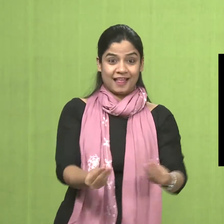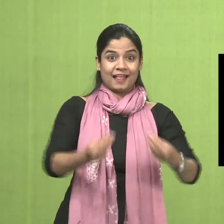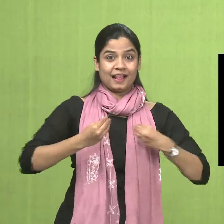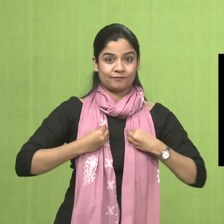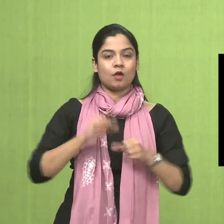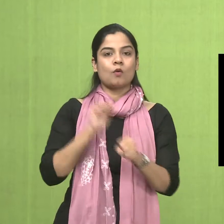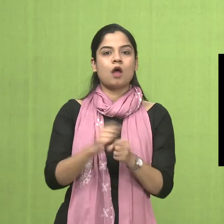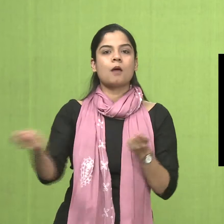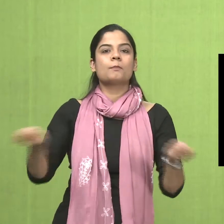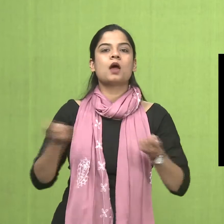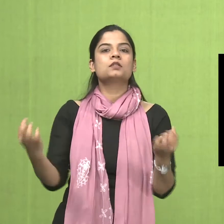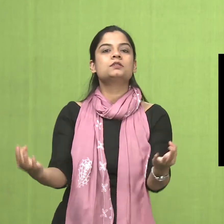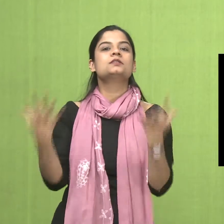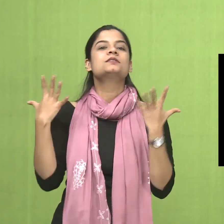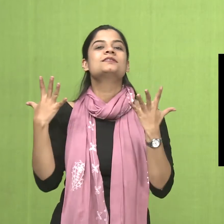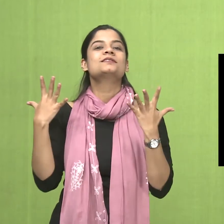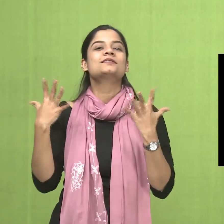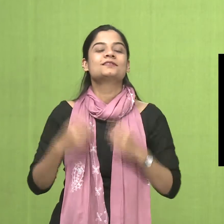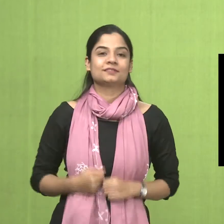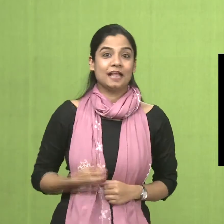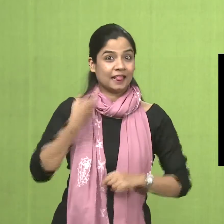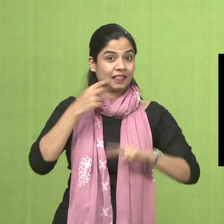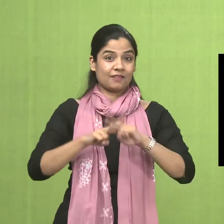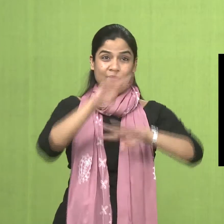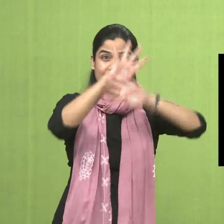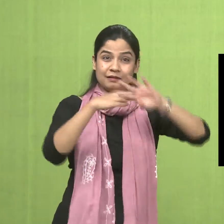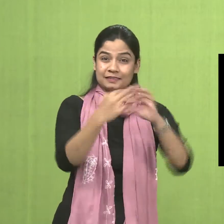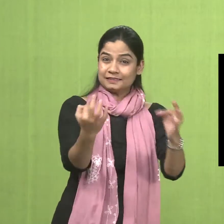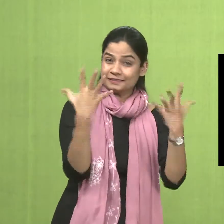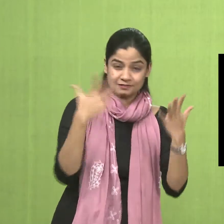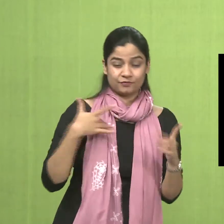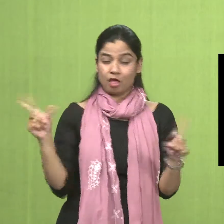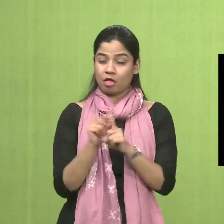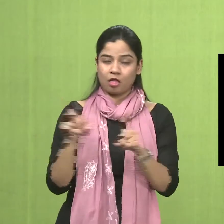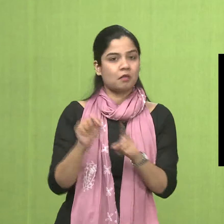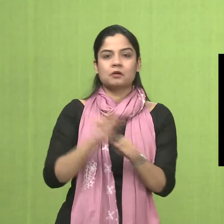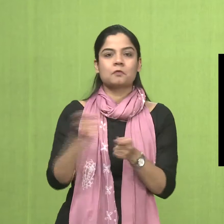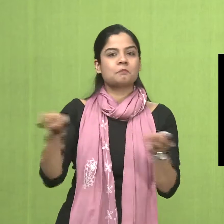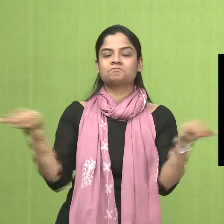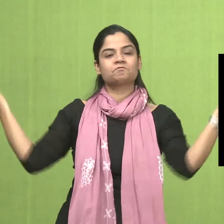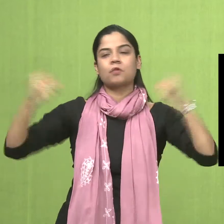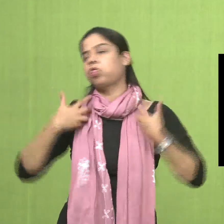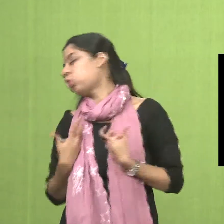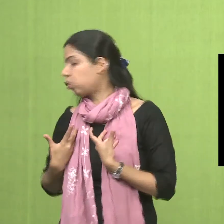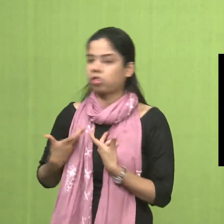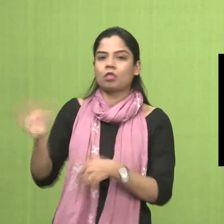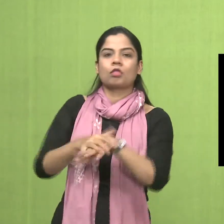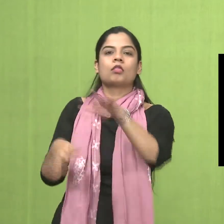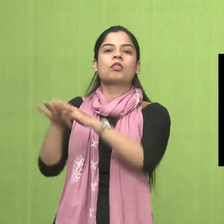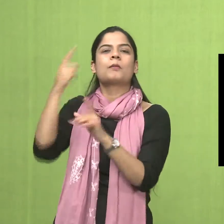And when you have the energy and time to do this thing, it's called time and energy management. We have to have a good schedule to be able to do that.